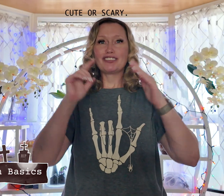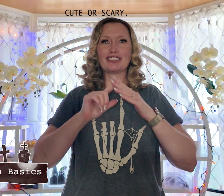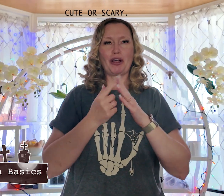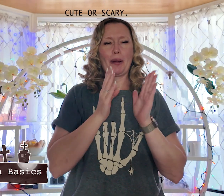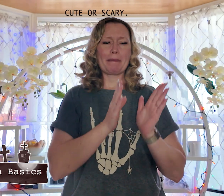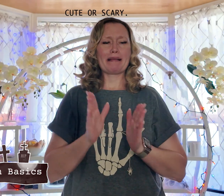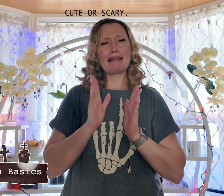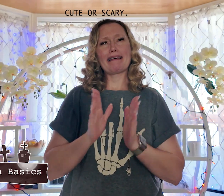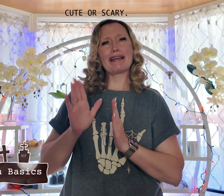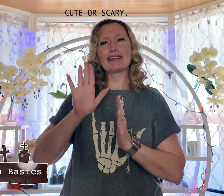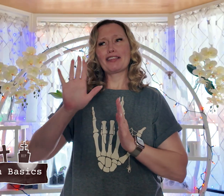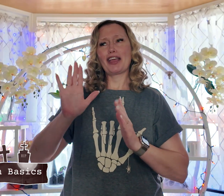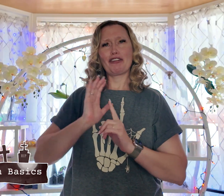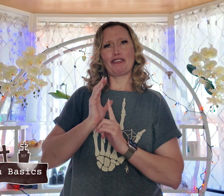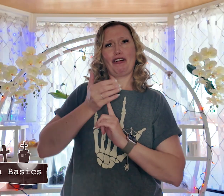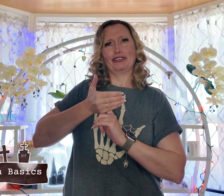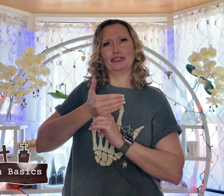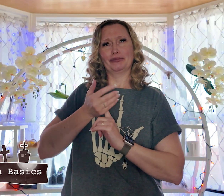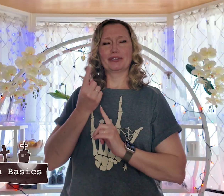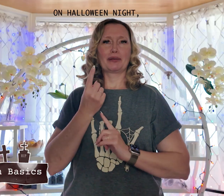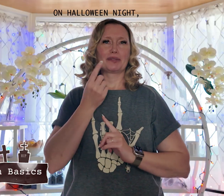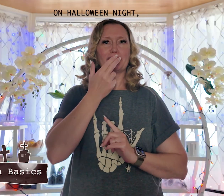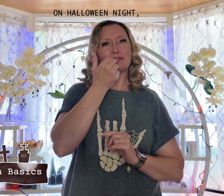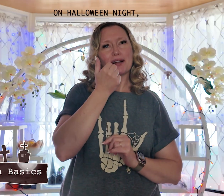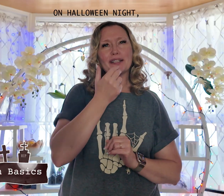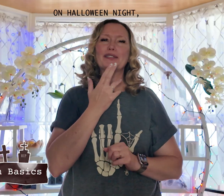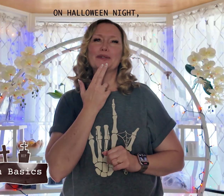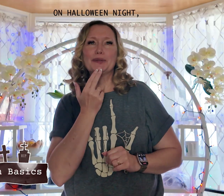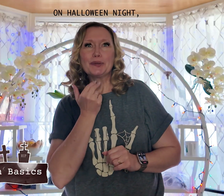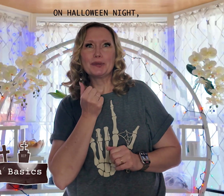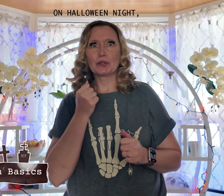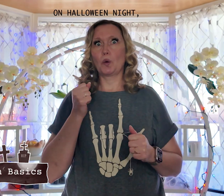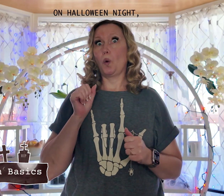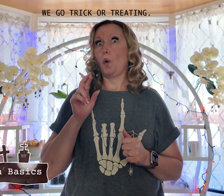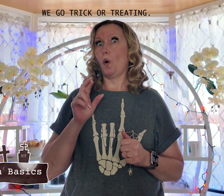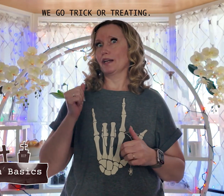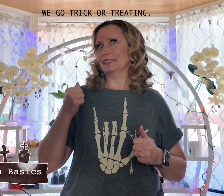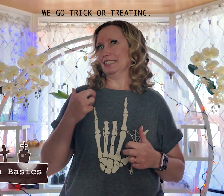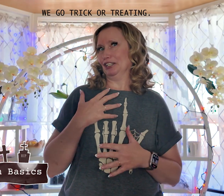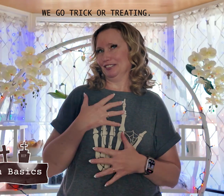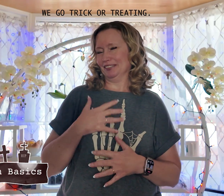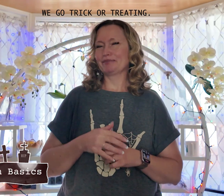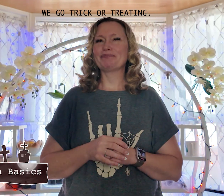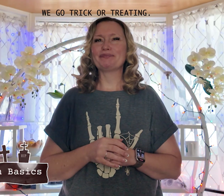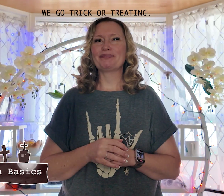or scary. On Halloween night, we go